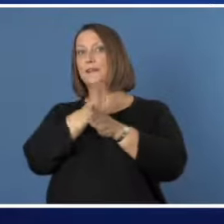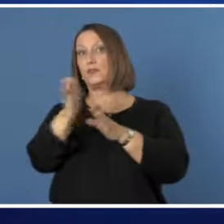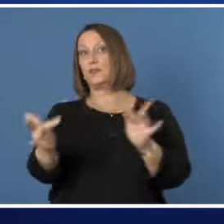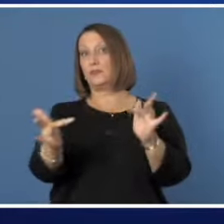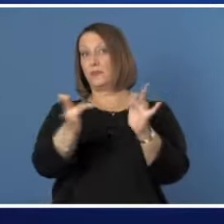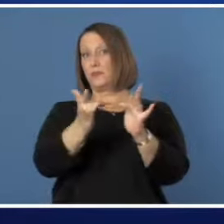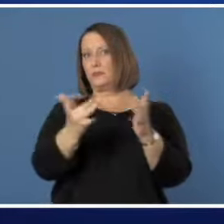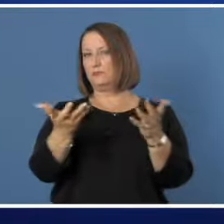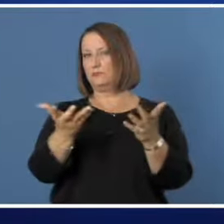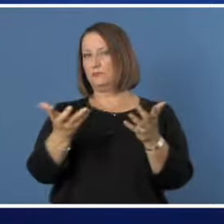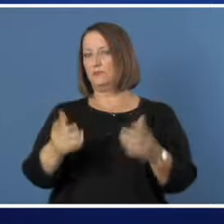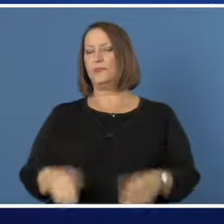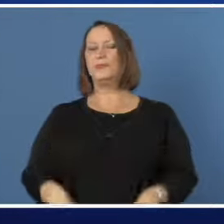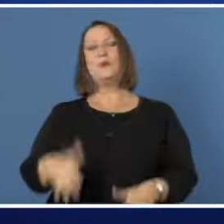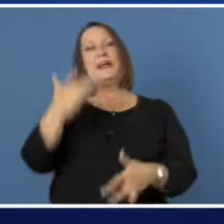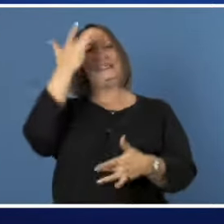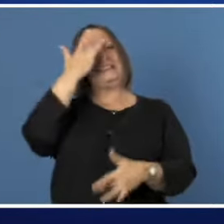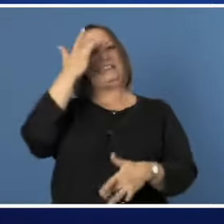Indirect contact.